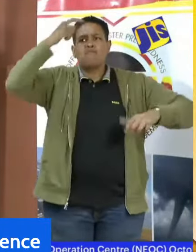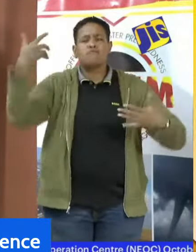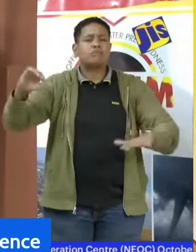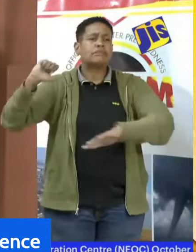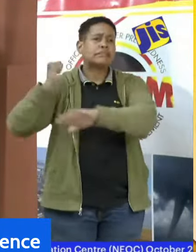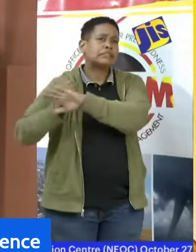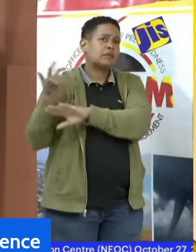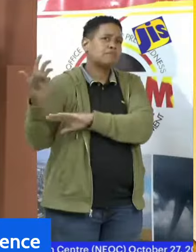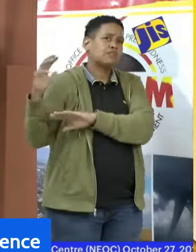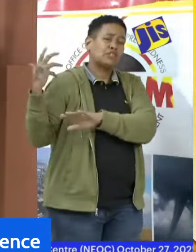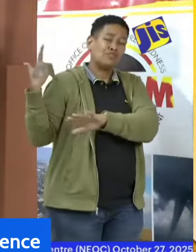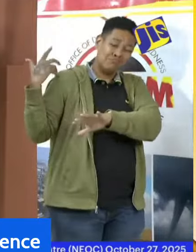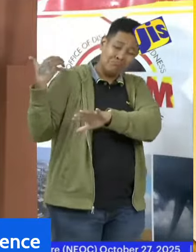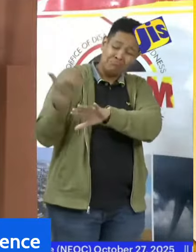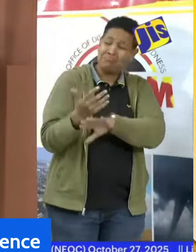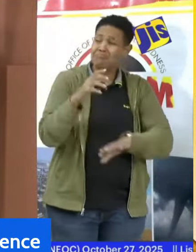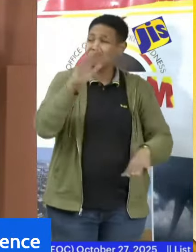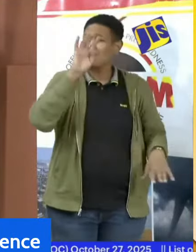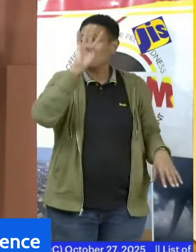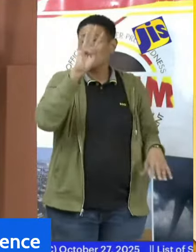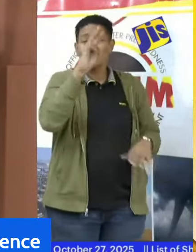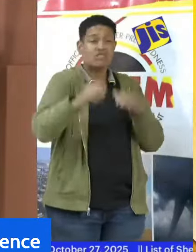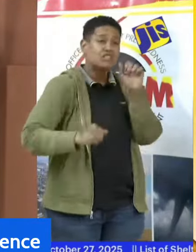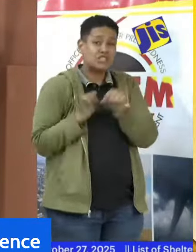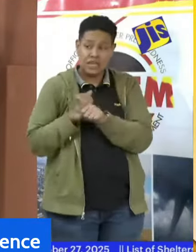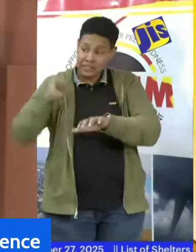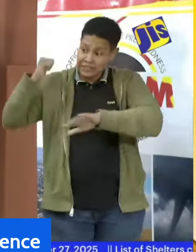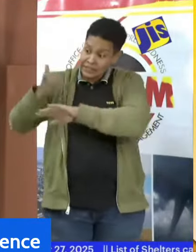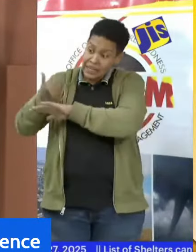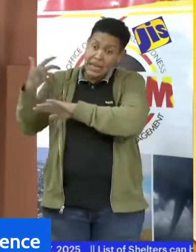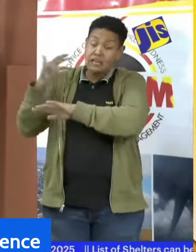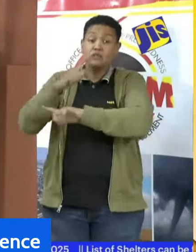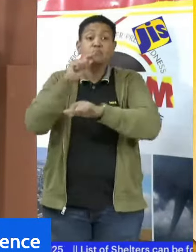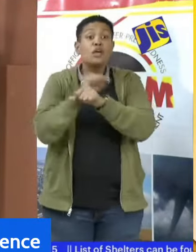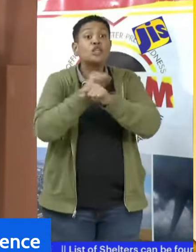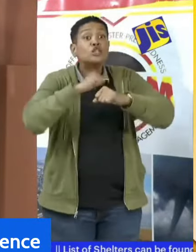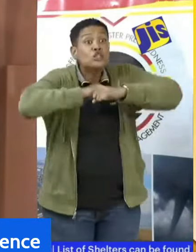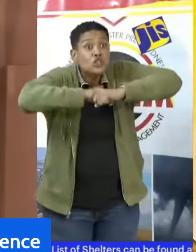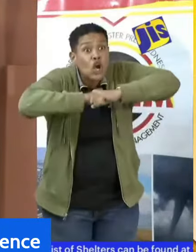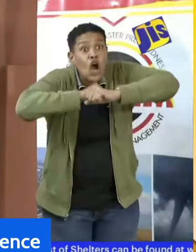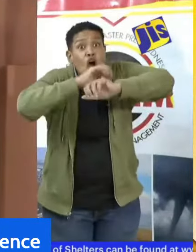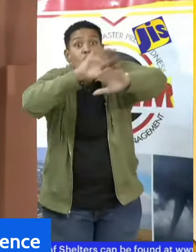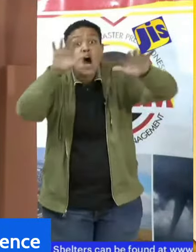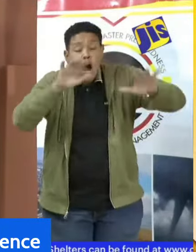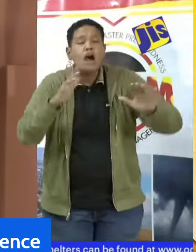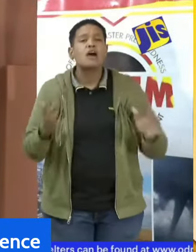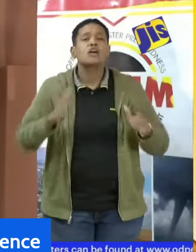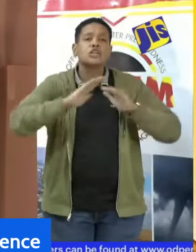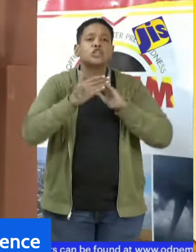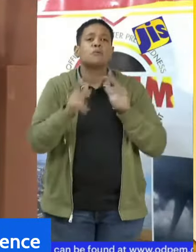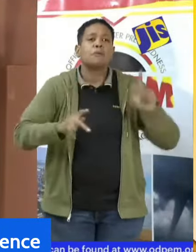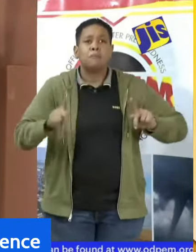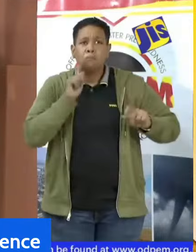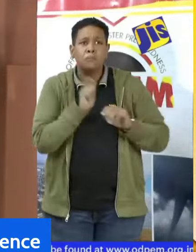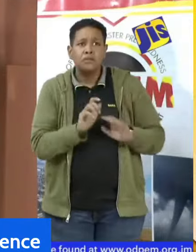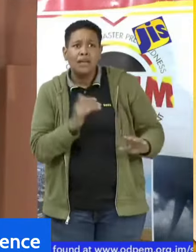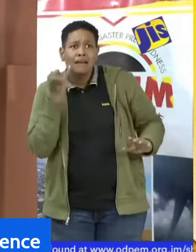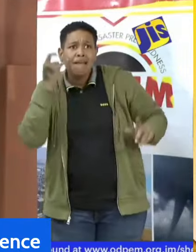in place over the last 4 years to secure the Jamaican